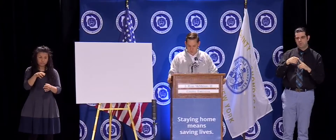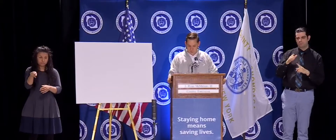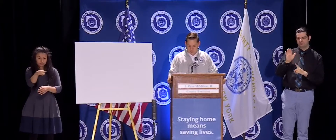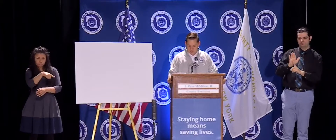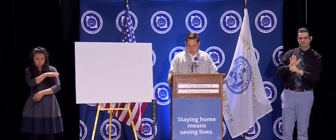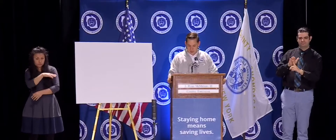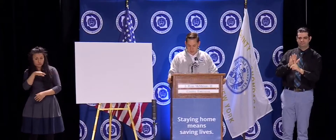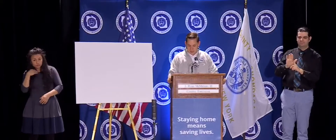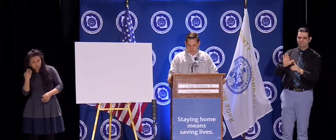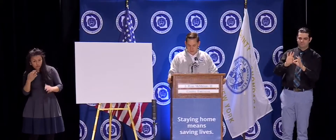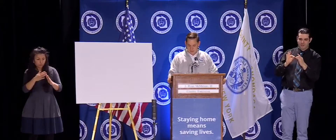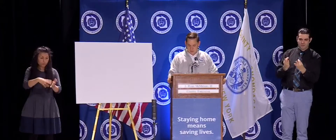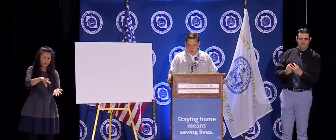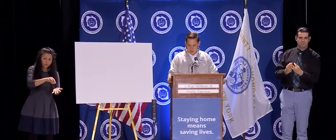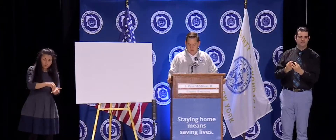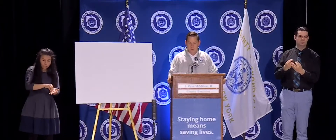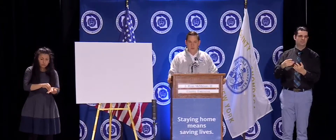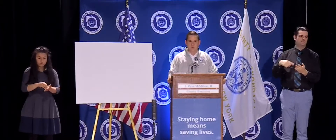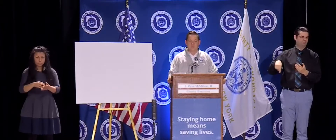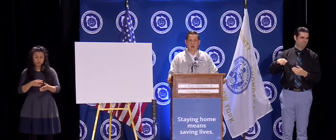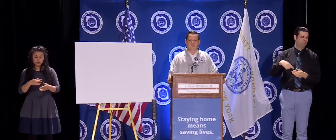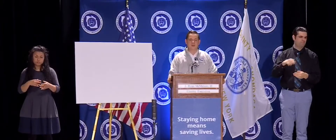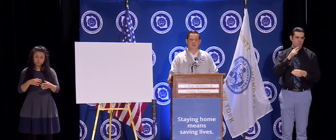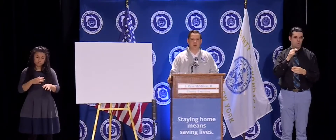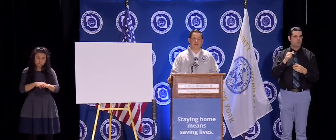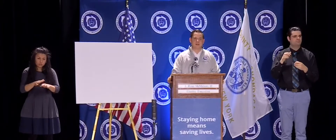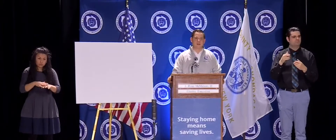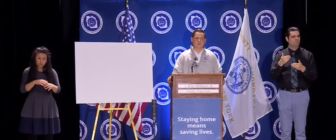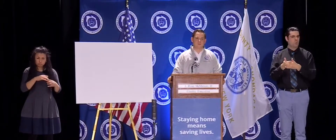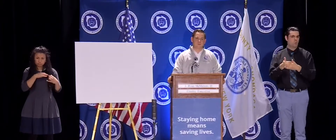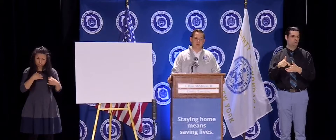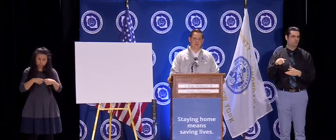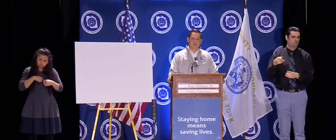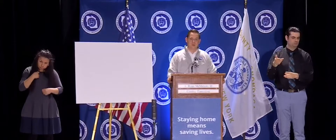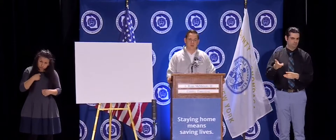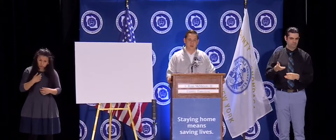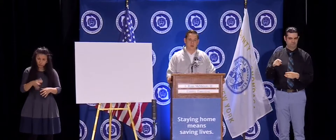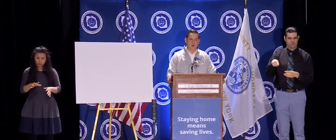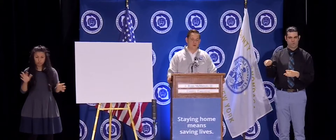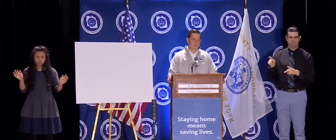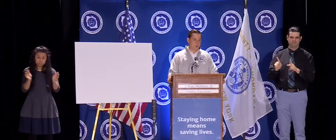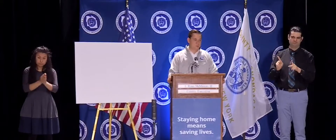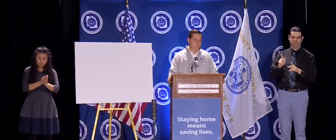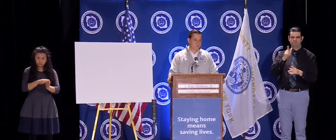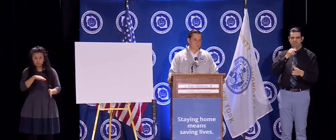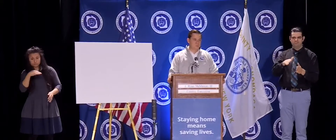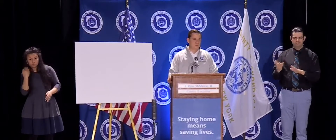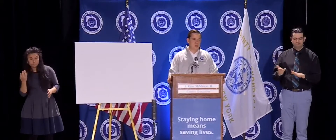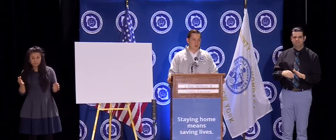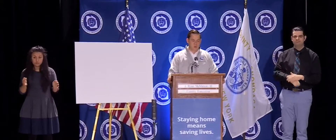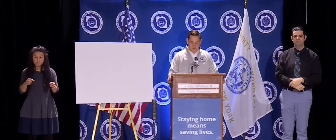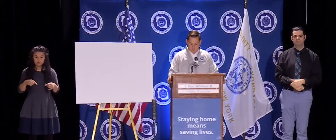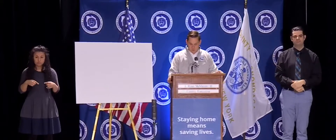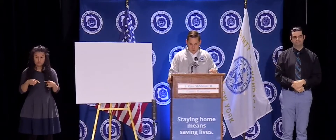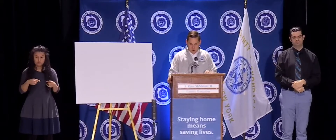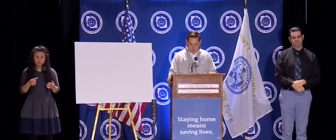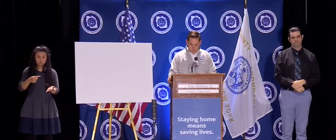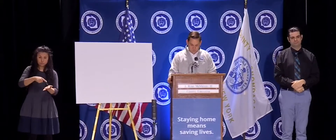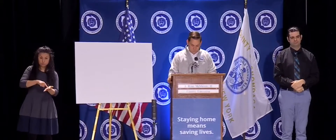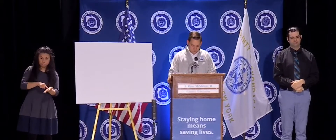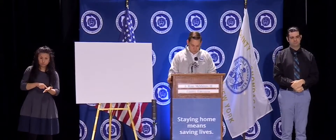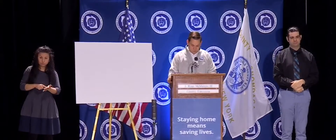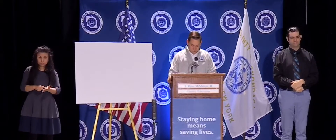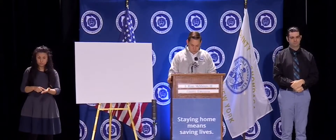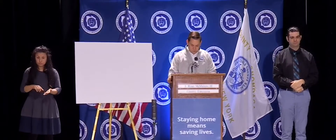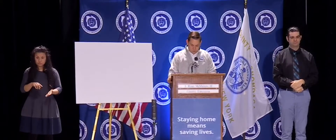families, and everybody we've lost in this process. Not just related to COVID, but anyone overall.